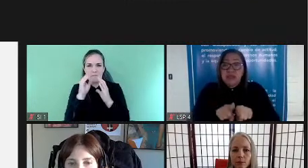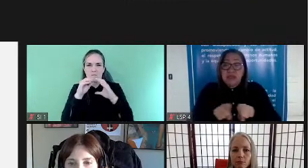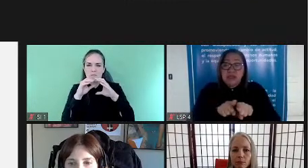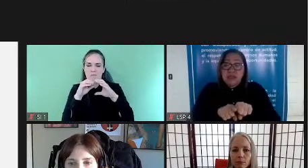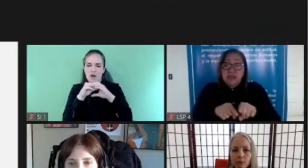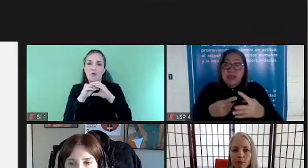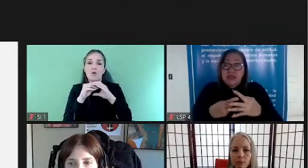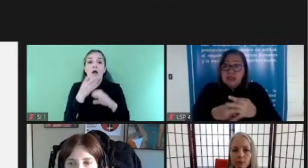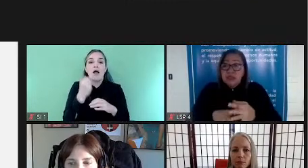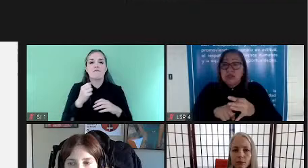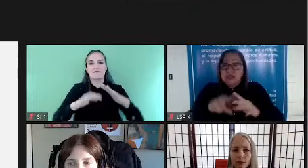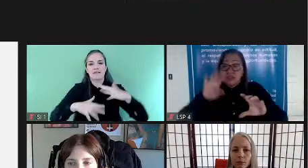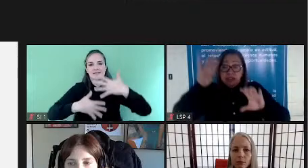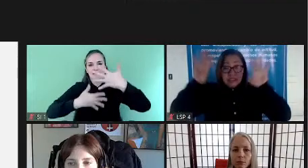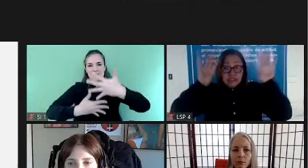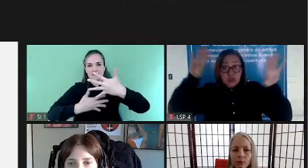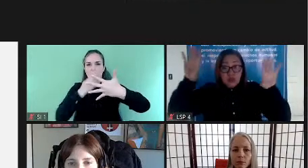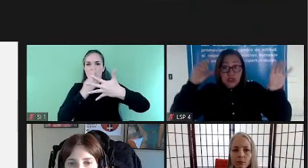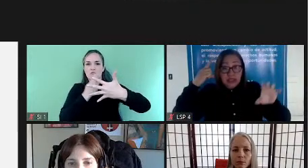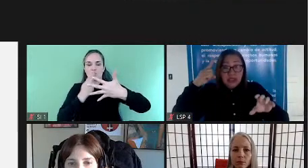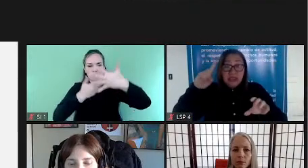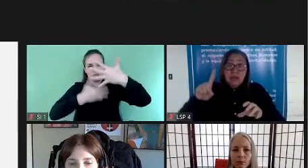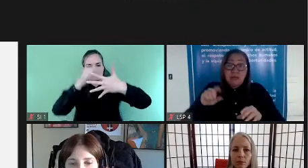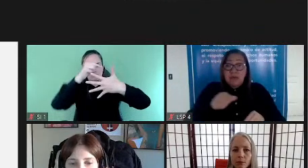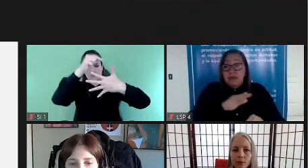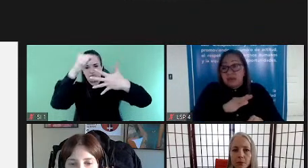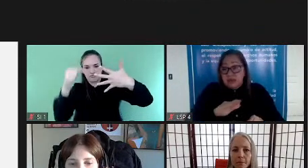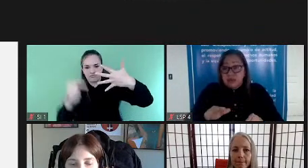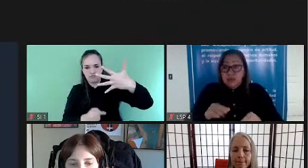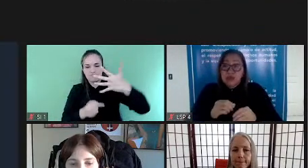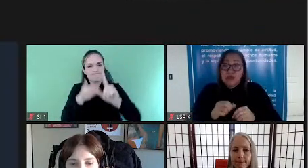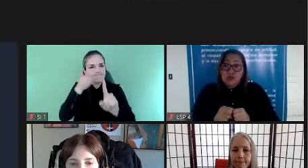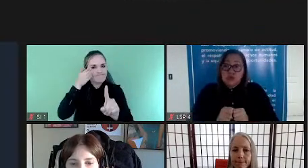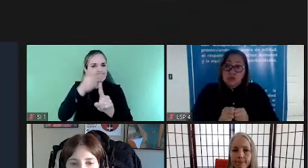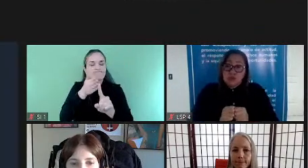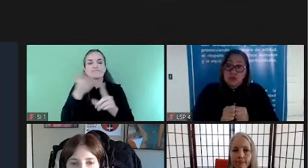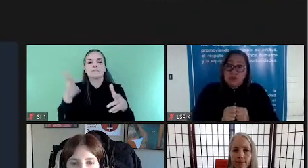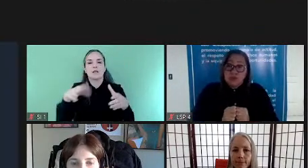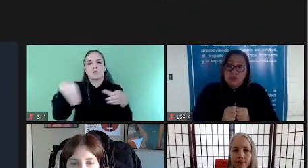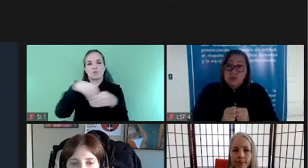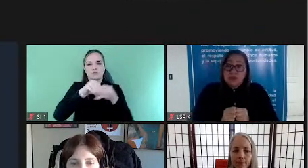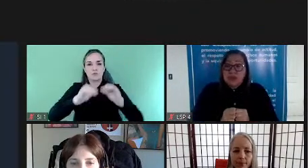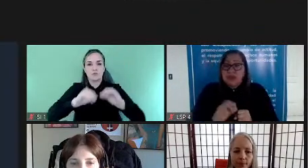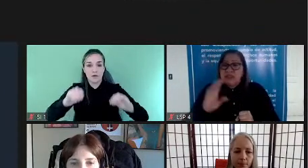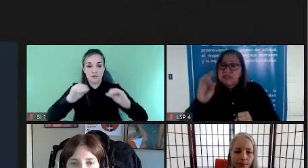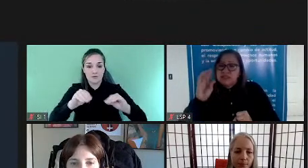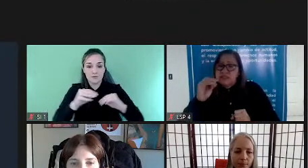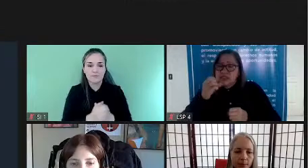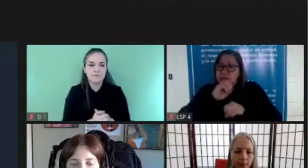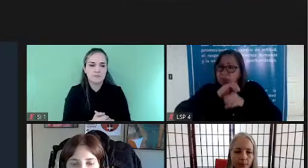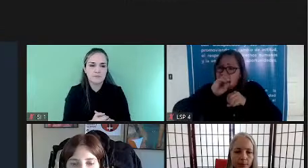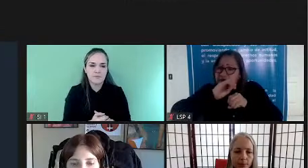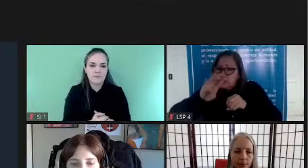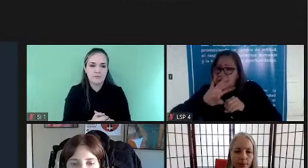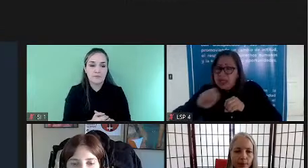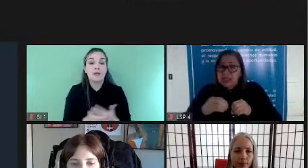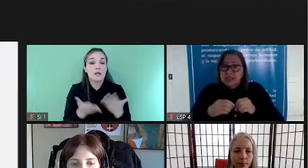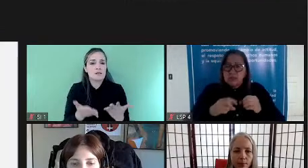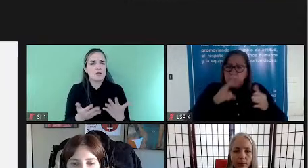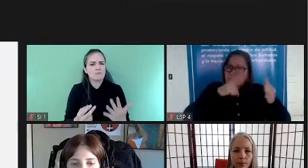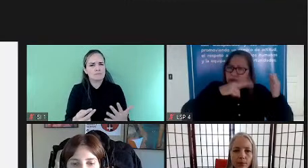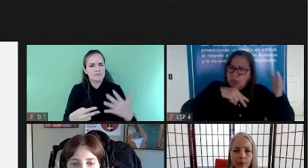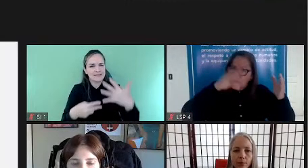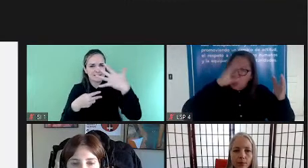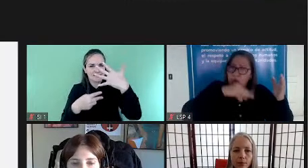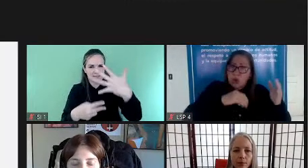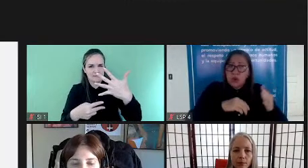inclusion of persons with disabilities and important sectoral initiatives mainly in inclusive education there are seven key messages that